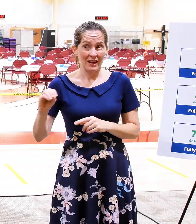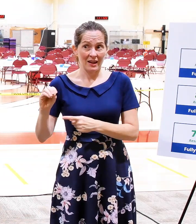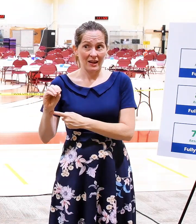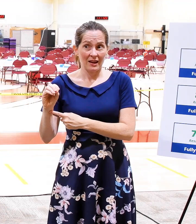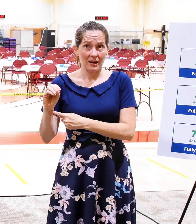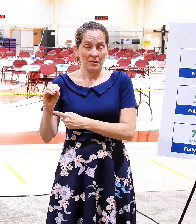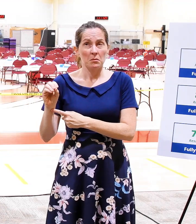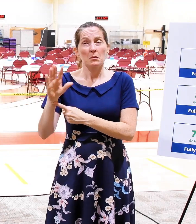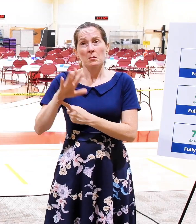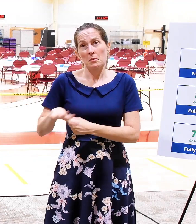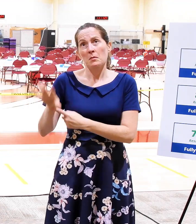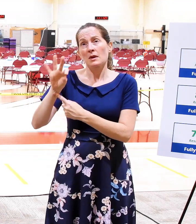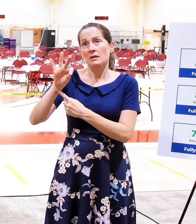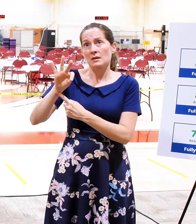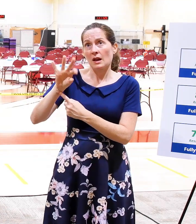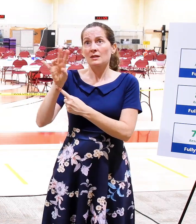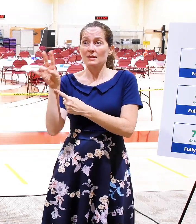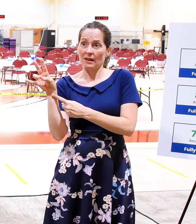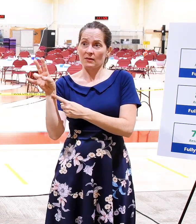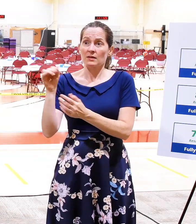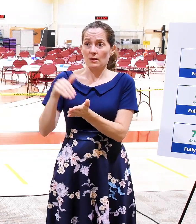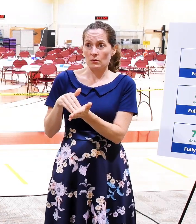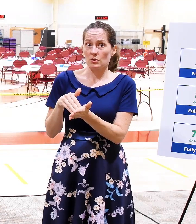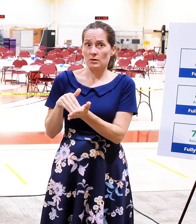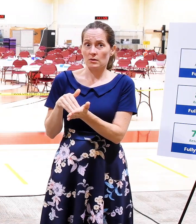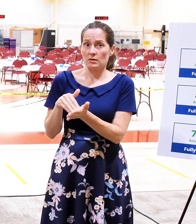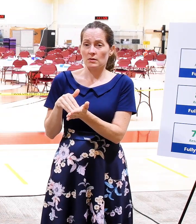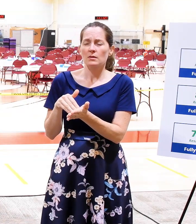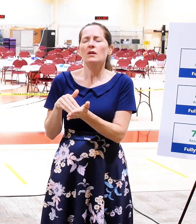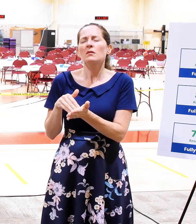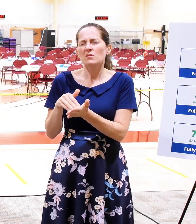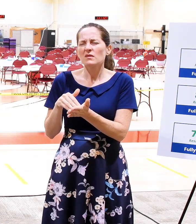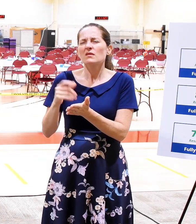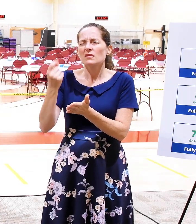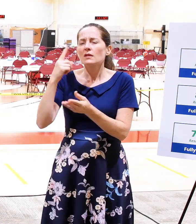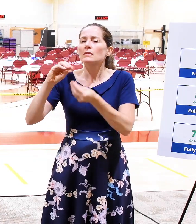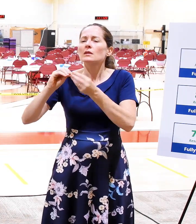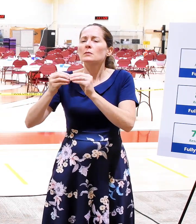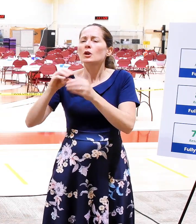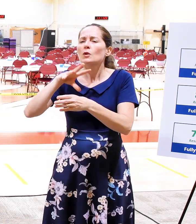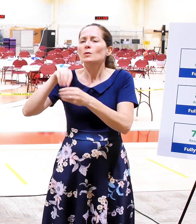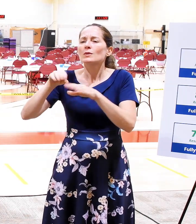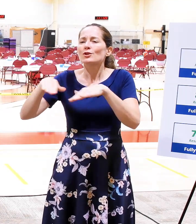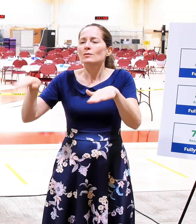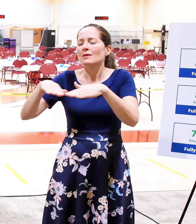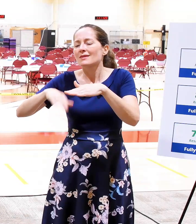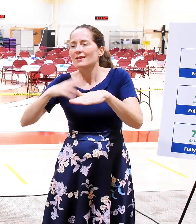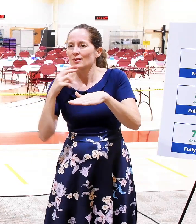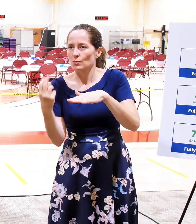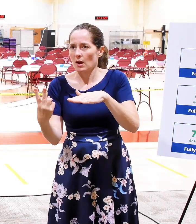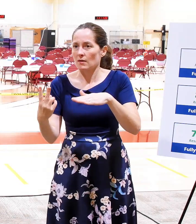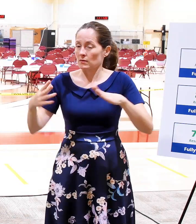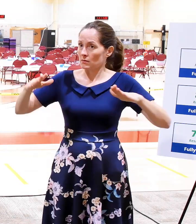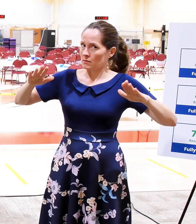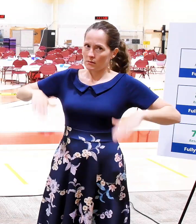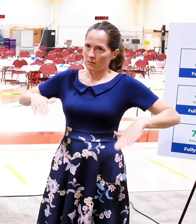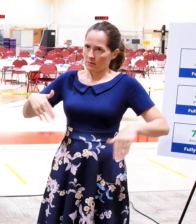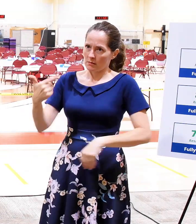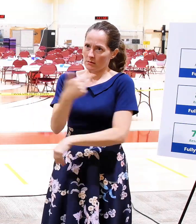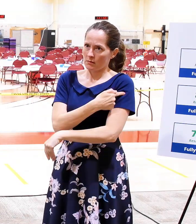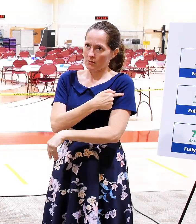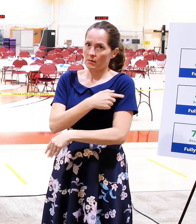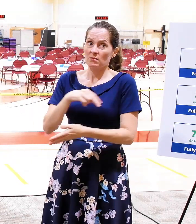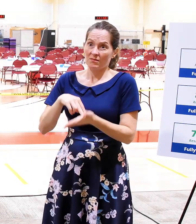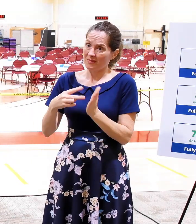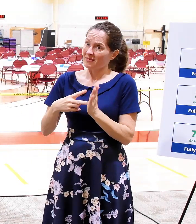about 97,000 residents, including children under the age of 12, are unvaccinated and vulnerable